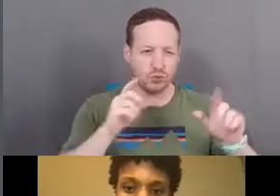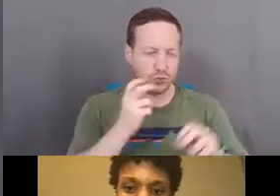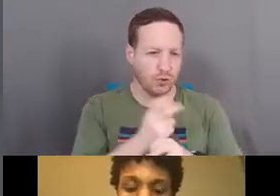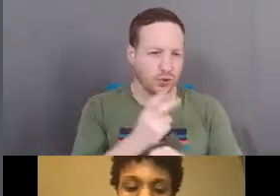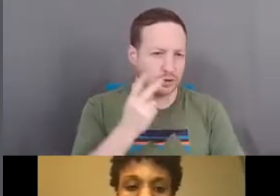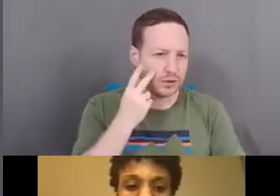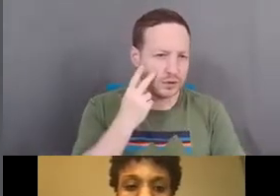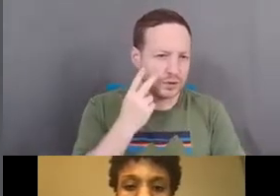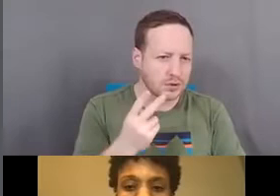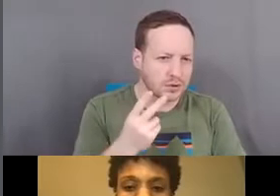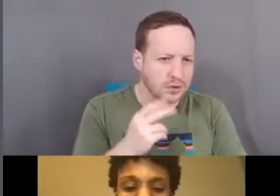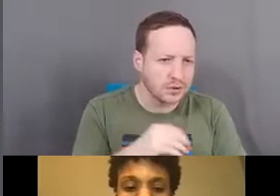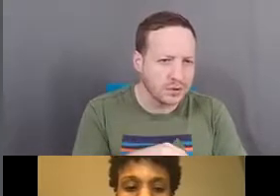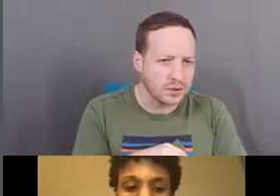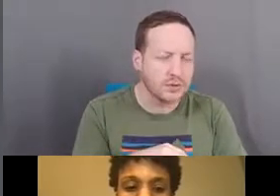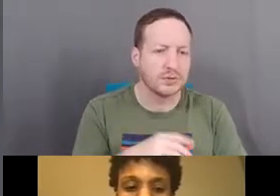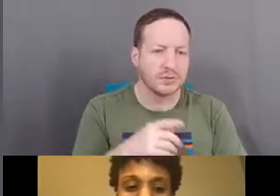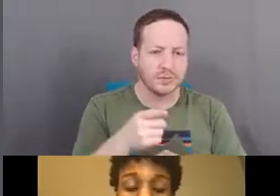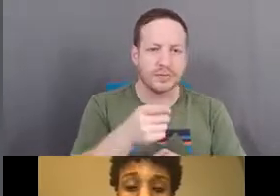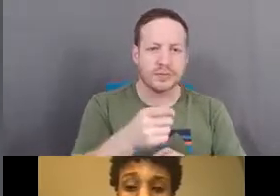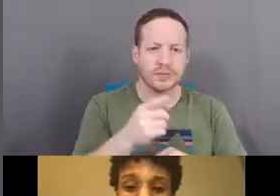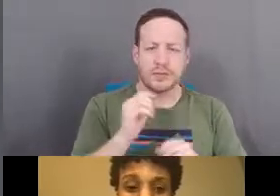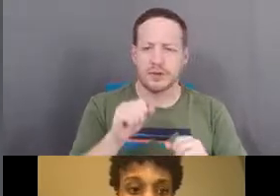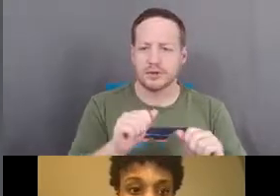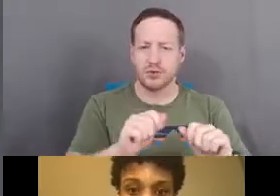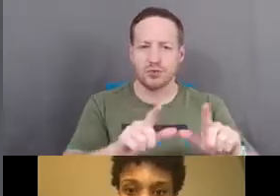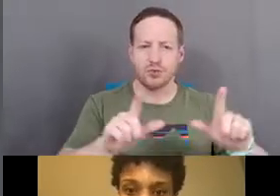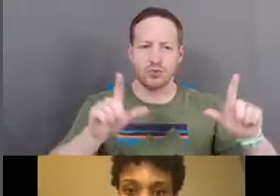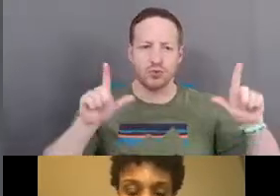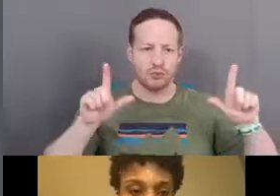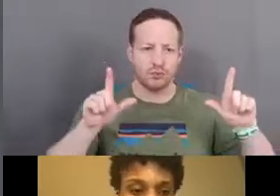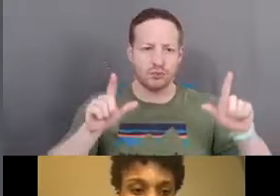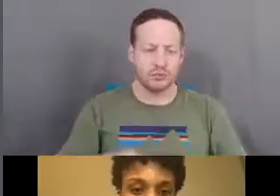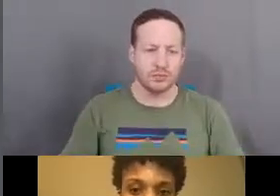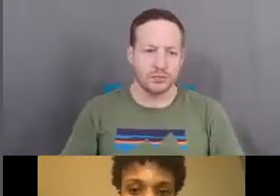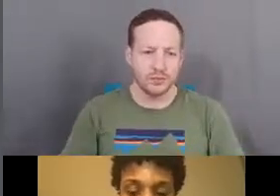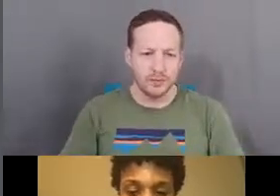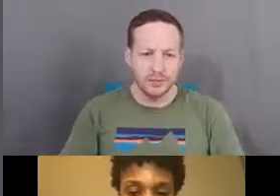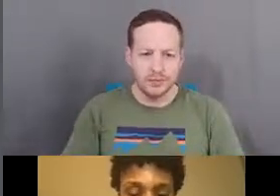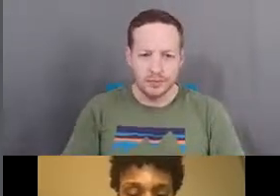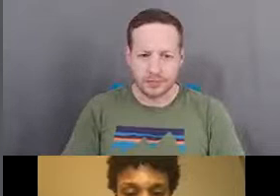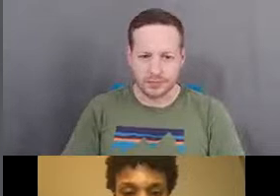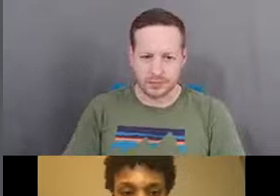Okay, is there any way that you can make this bigger, zoom in a little bit so we can actually see the print? Actually, if, I'm